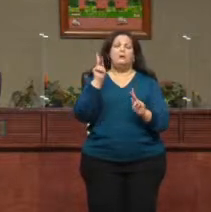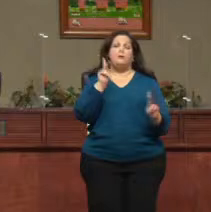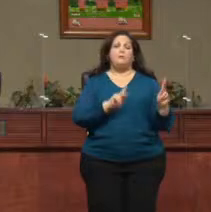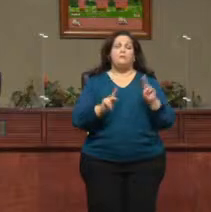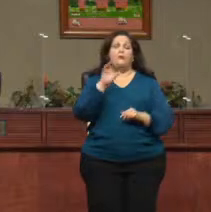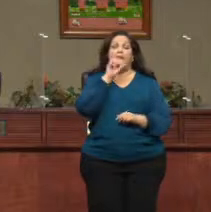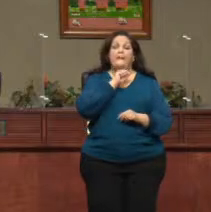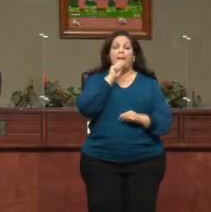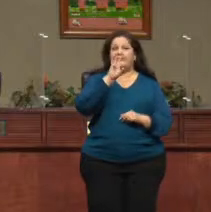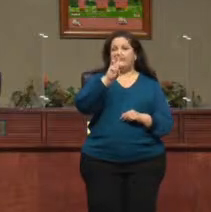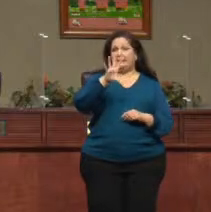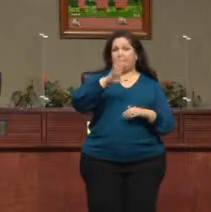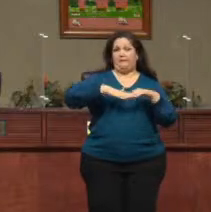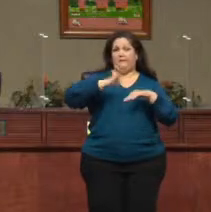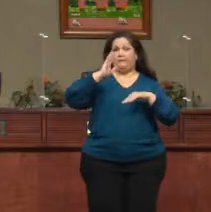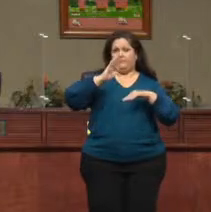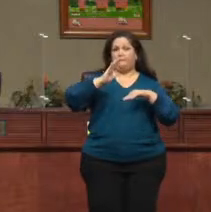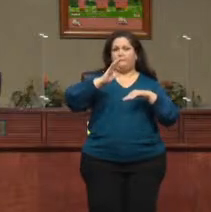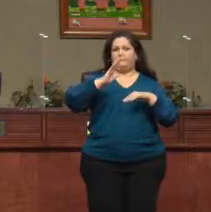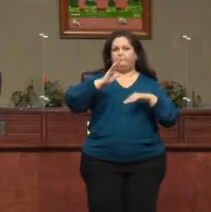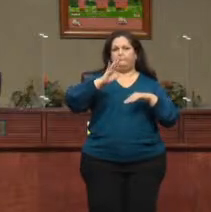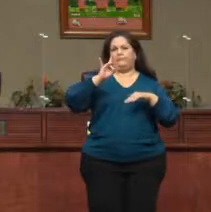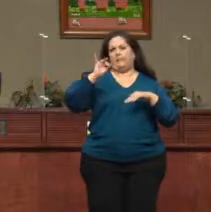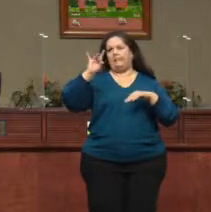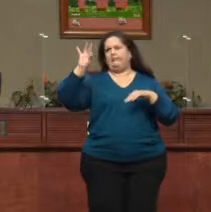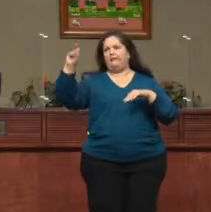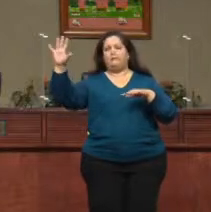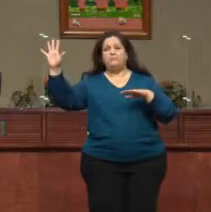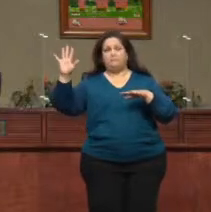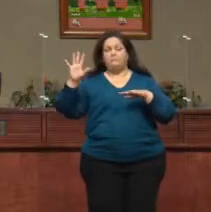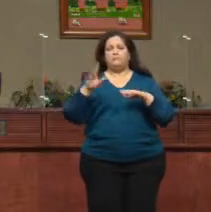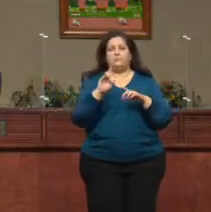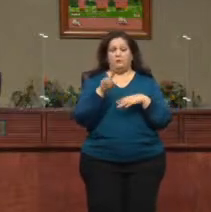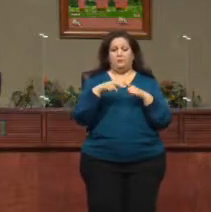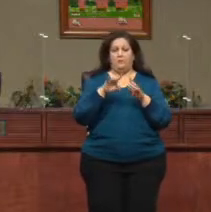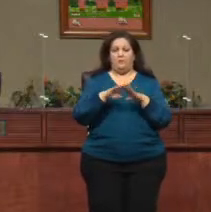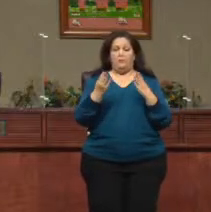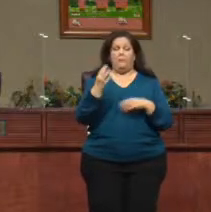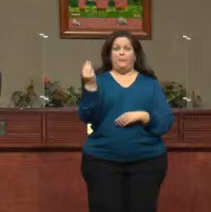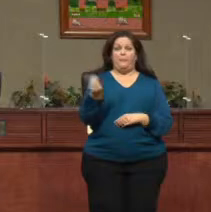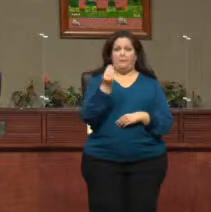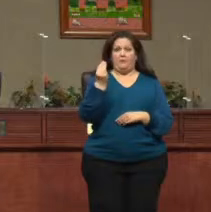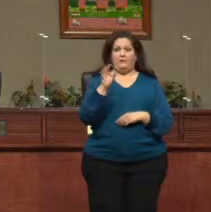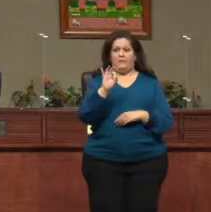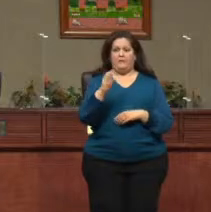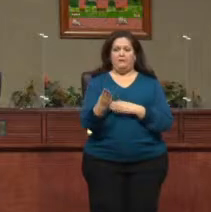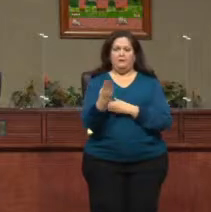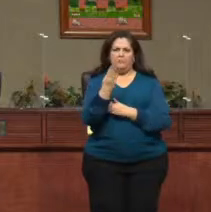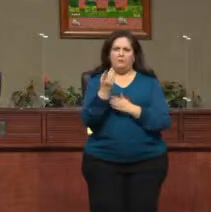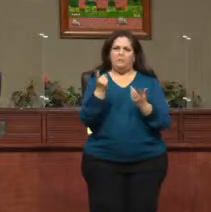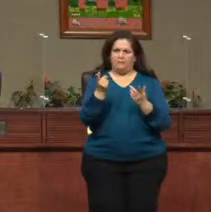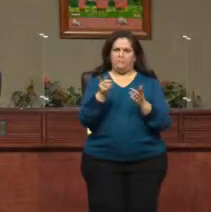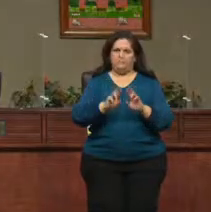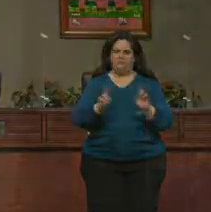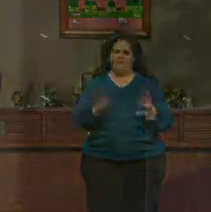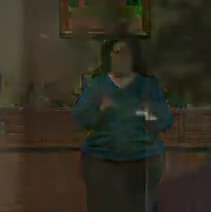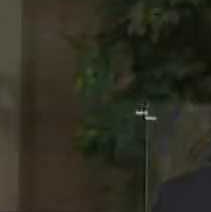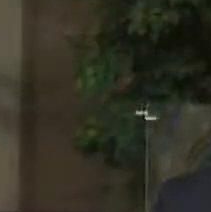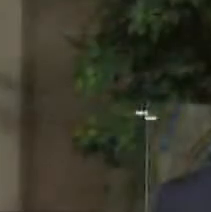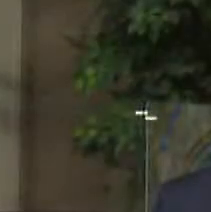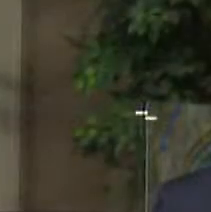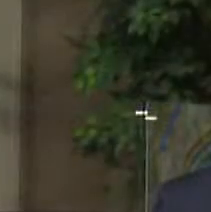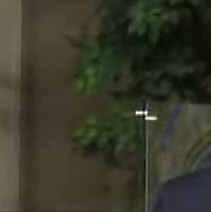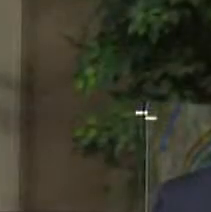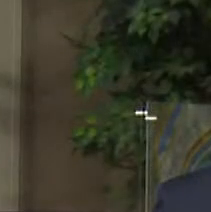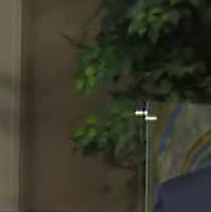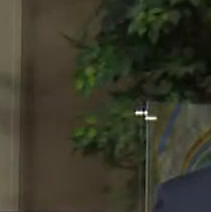65 plus. That way, when we open it up on Monday at 9 a.m., you'll be ready to go. Also,